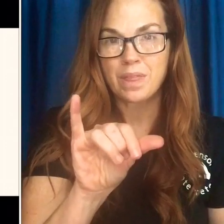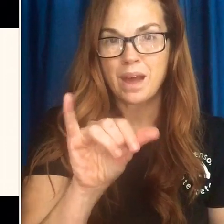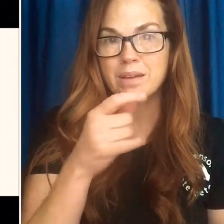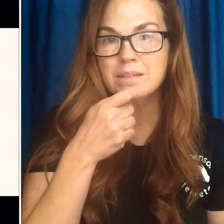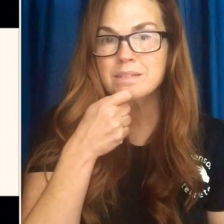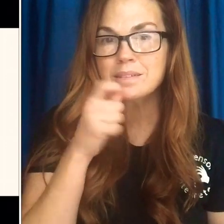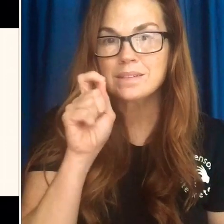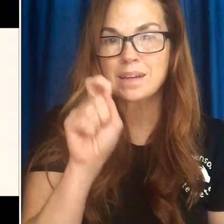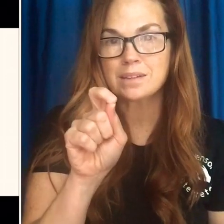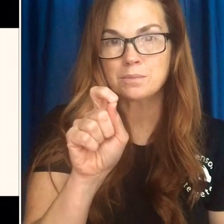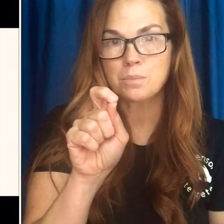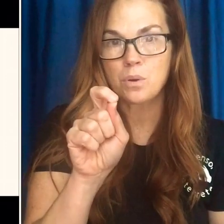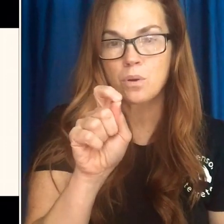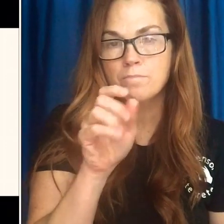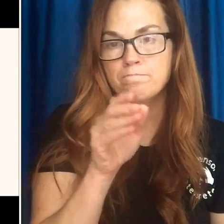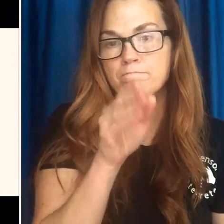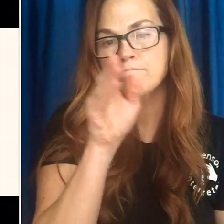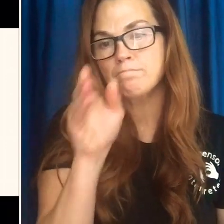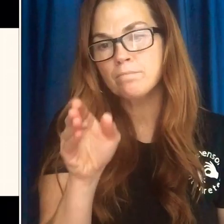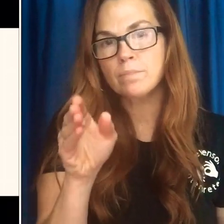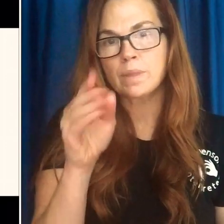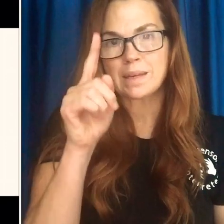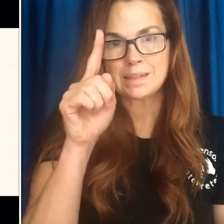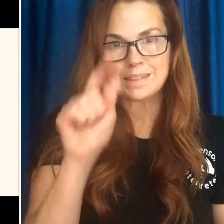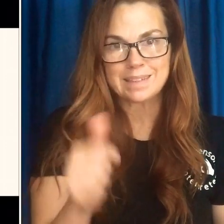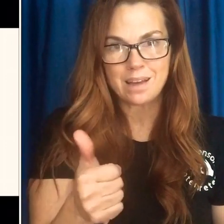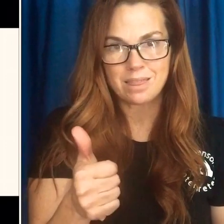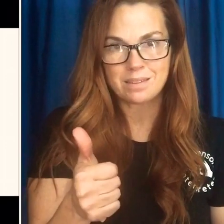be the tenths.